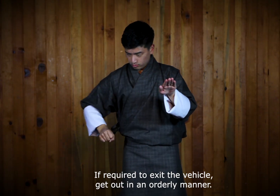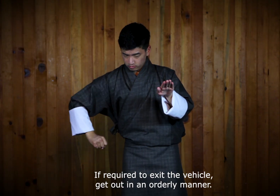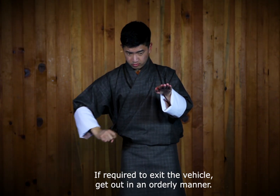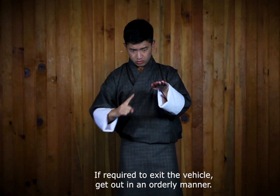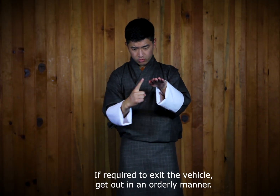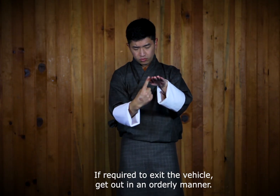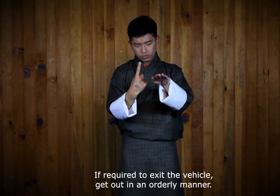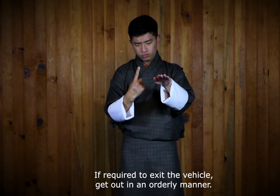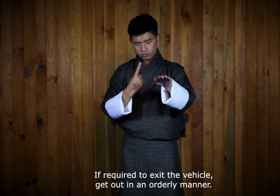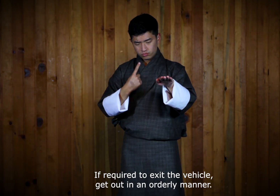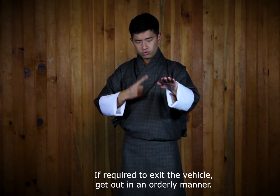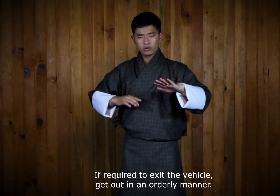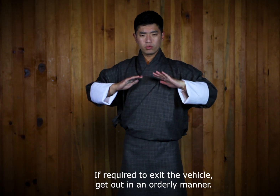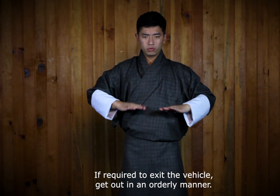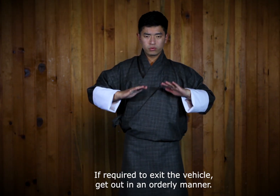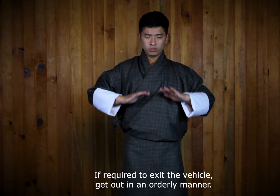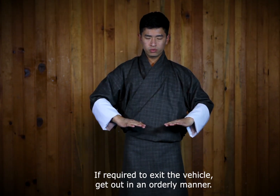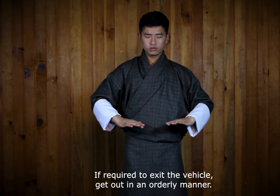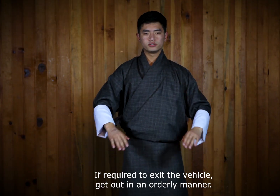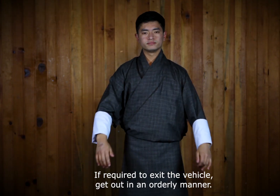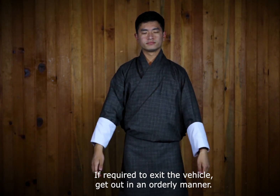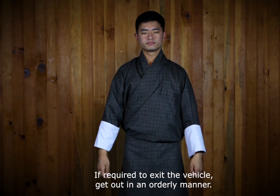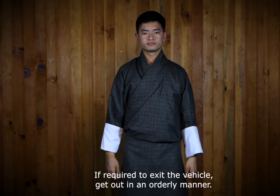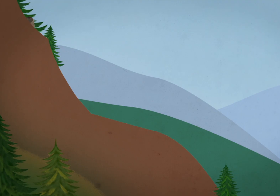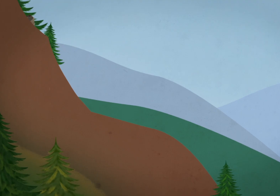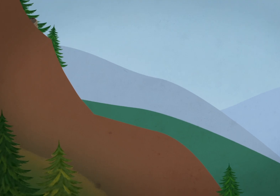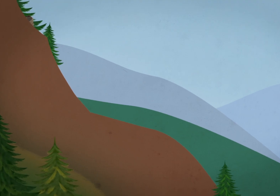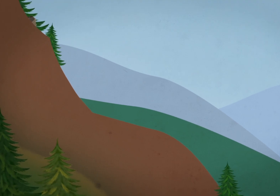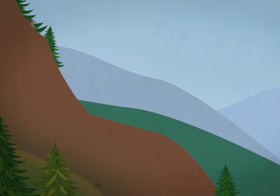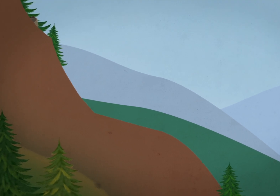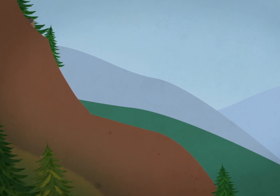an orderly manner.